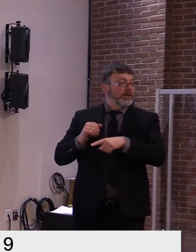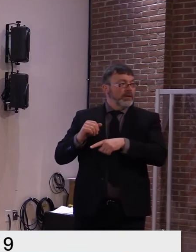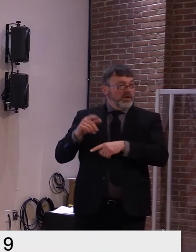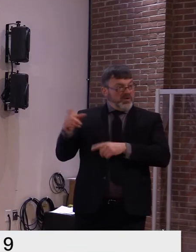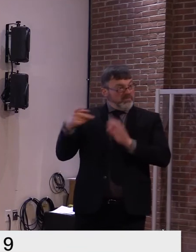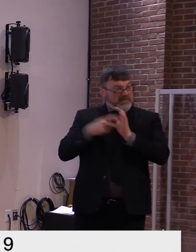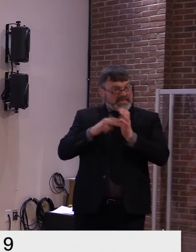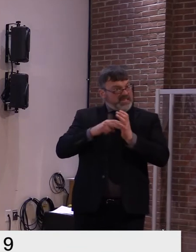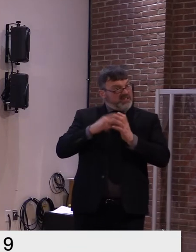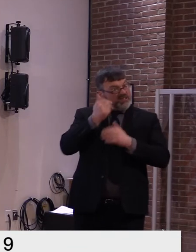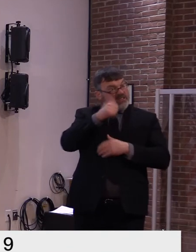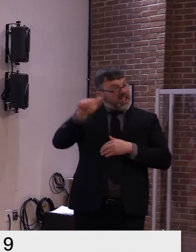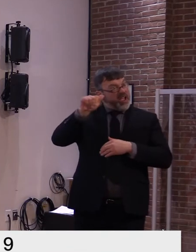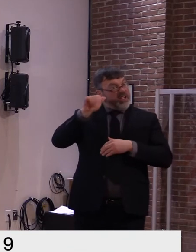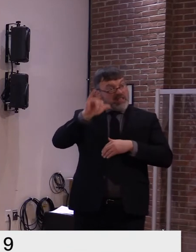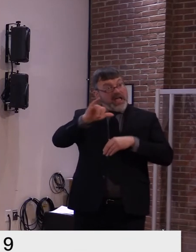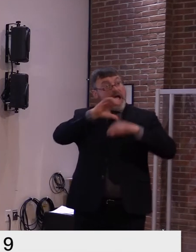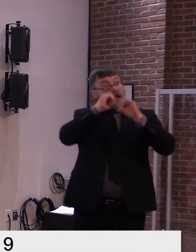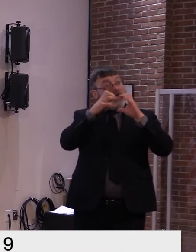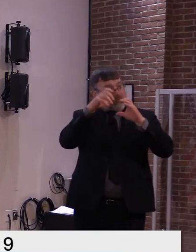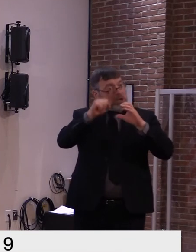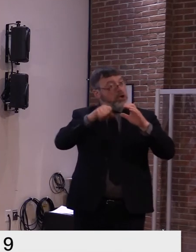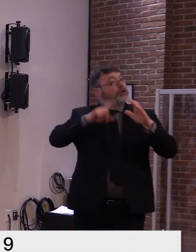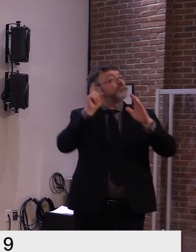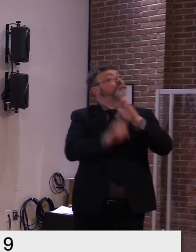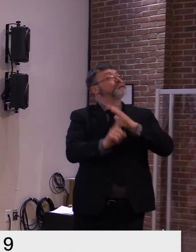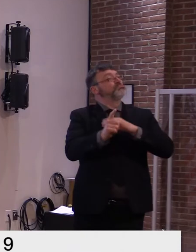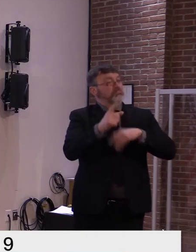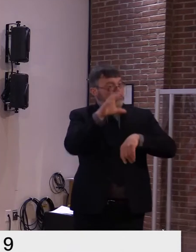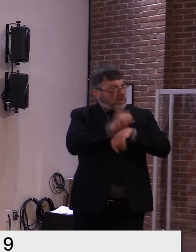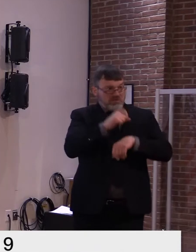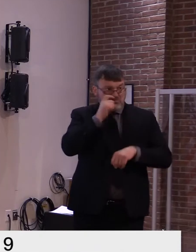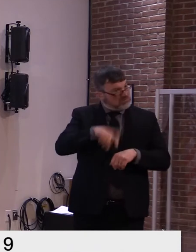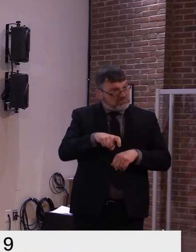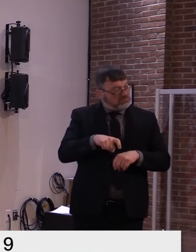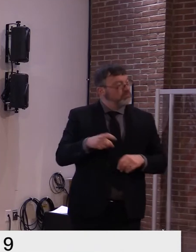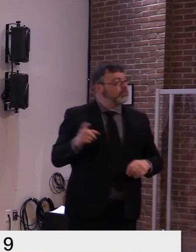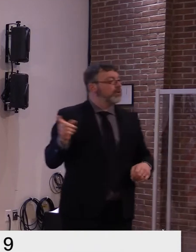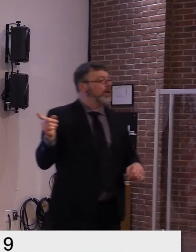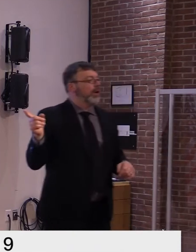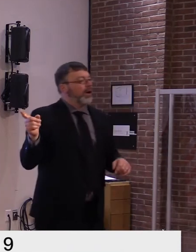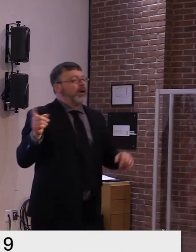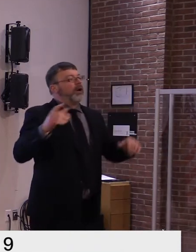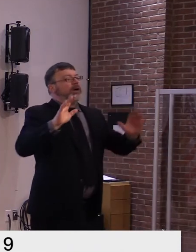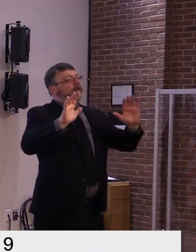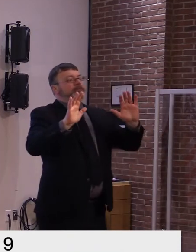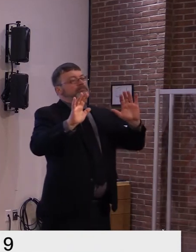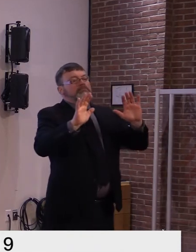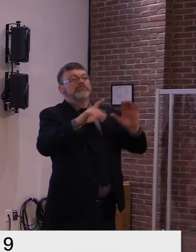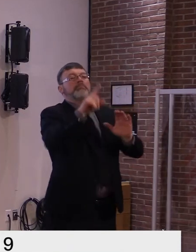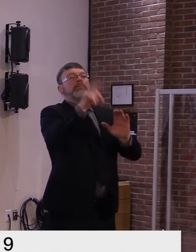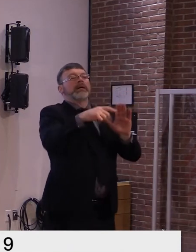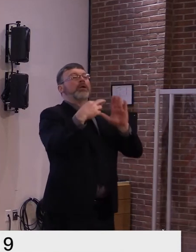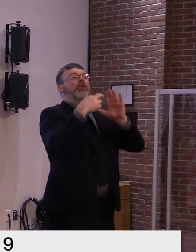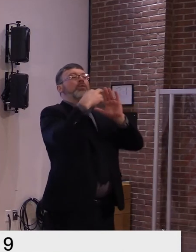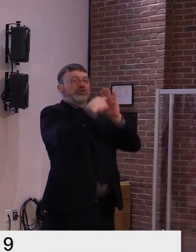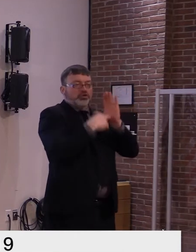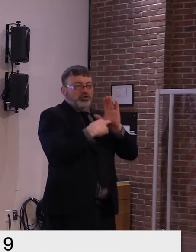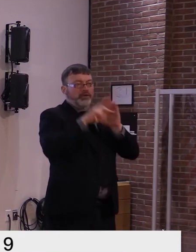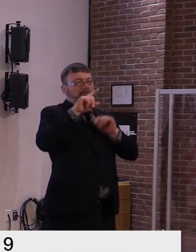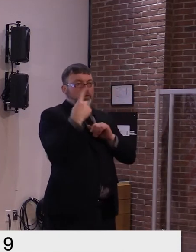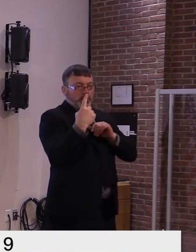There's going to be a registration. Yeah, there is going to be a registration system because there has to be when you have age groupings. You're going to have